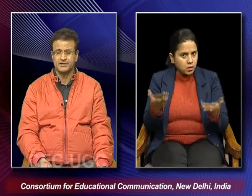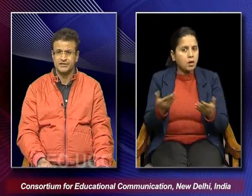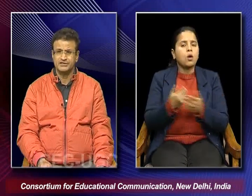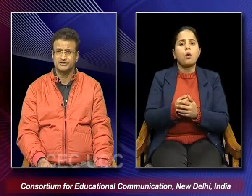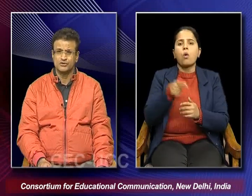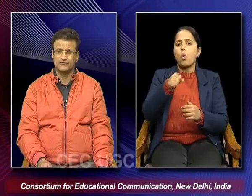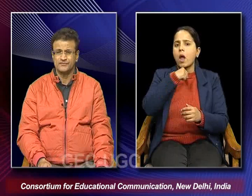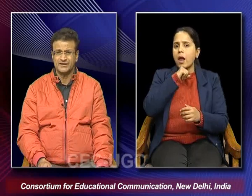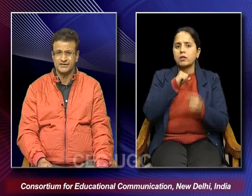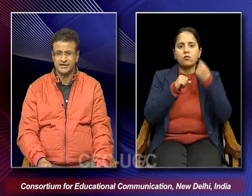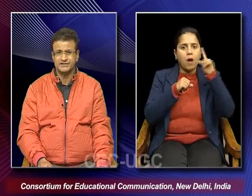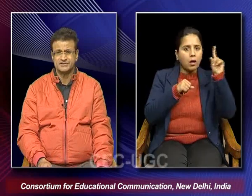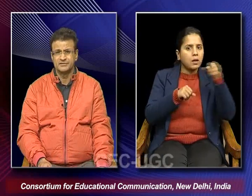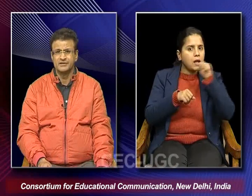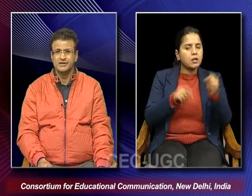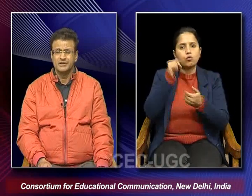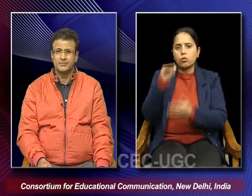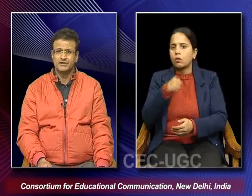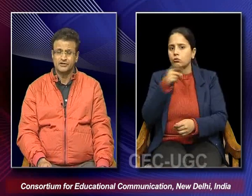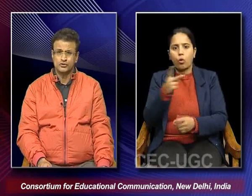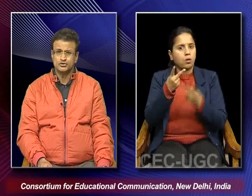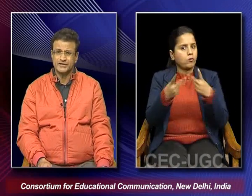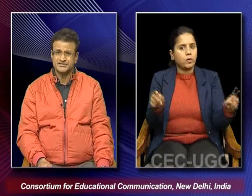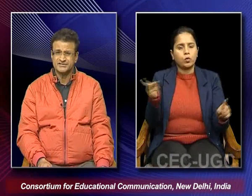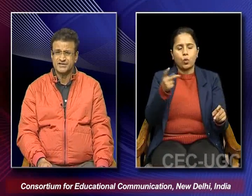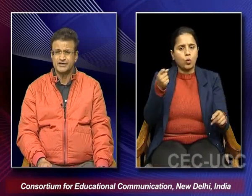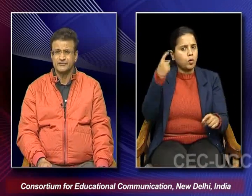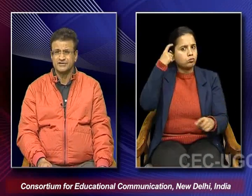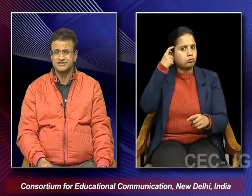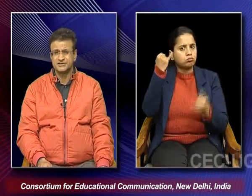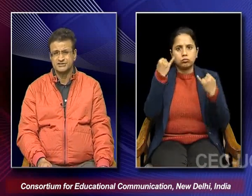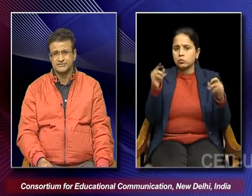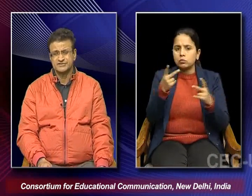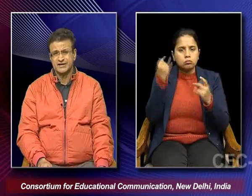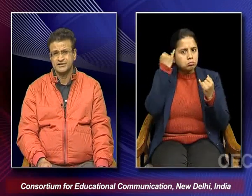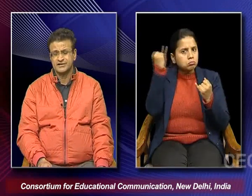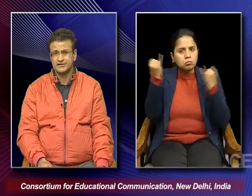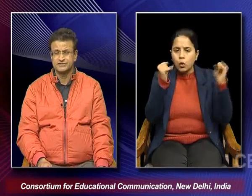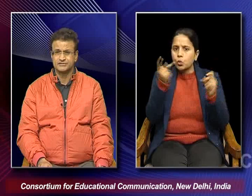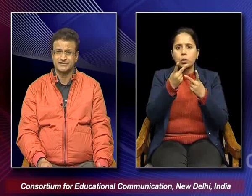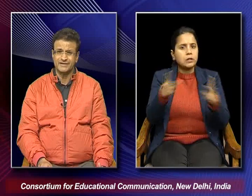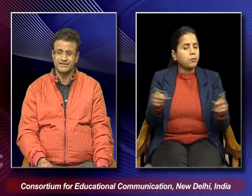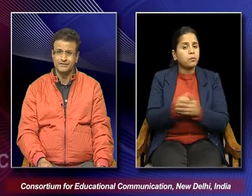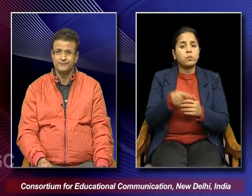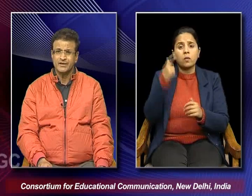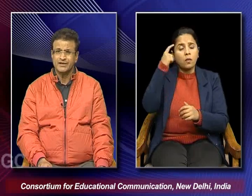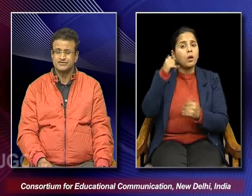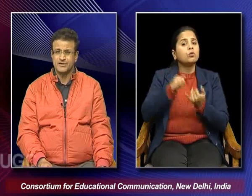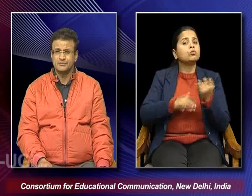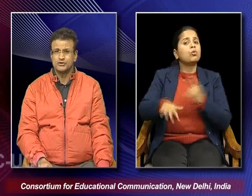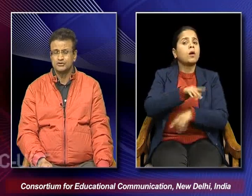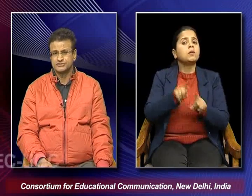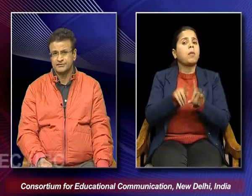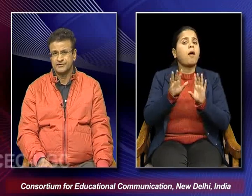particular age of a father and a son, but it also raises the kind of concerns which are there in the society as